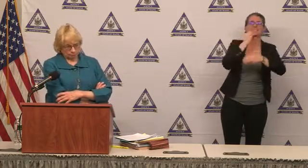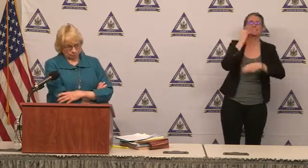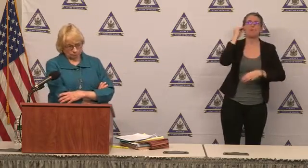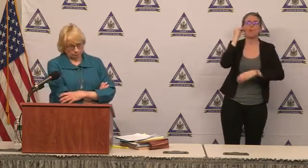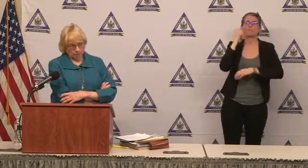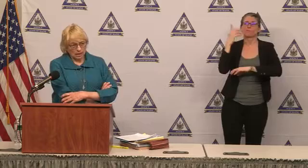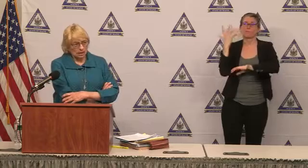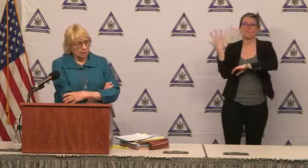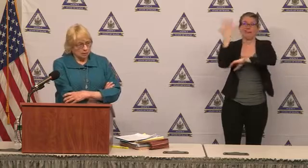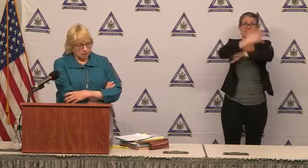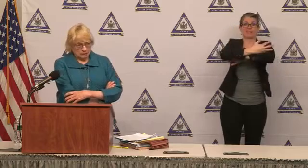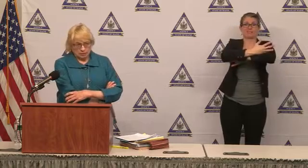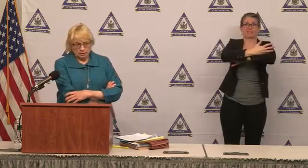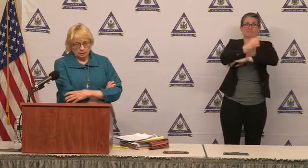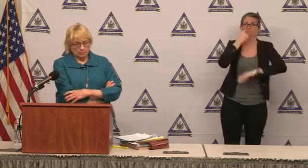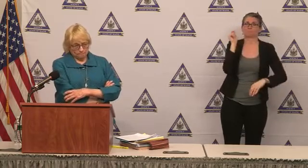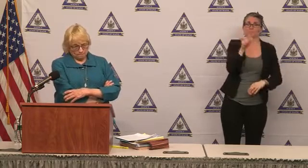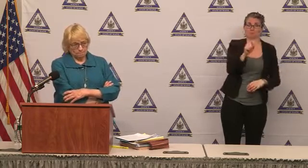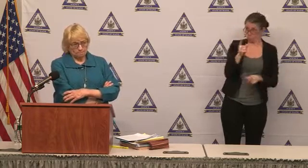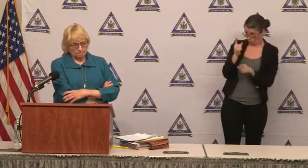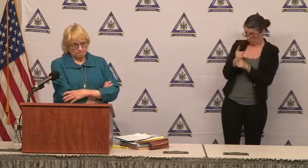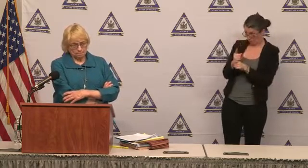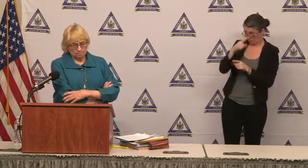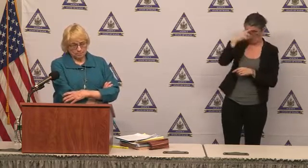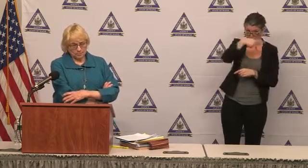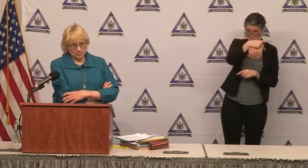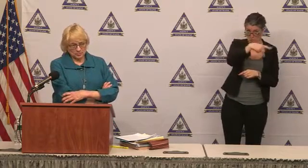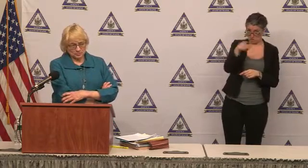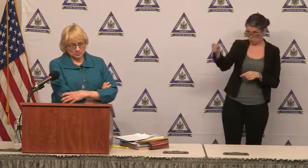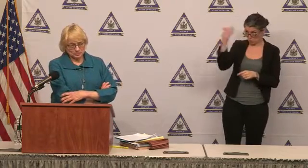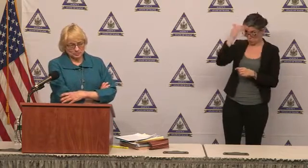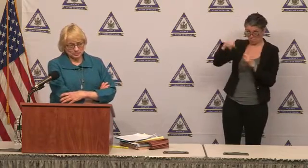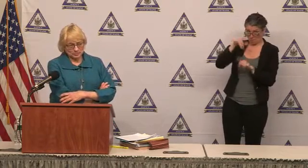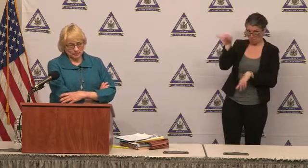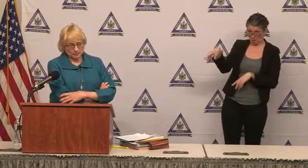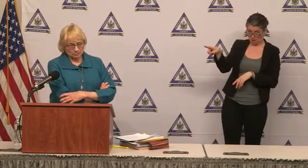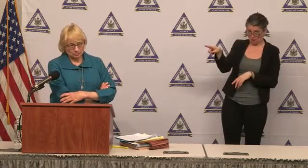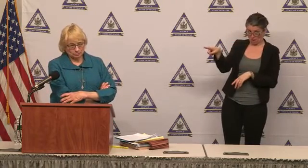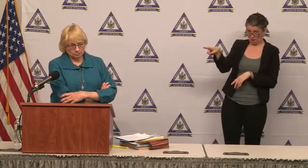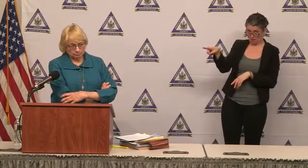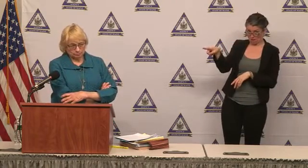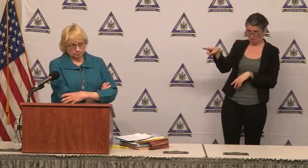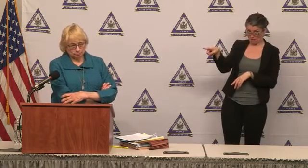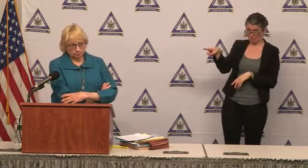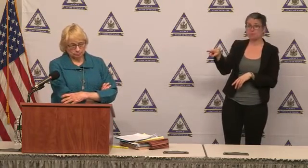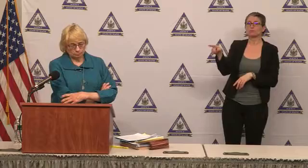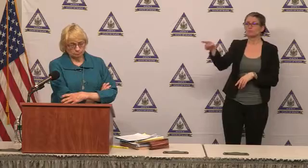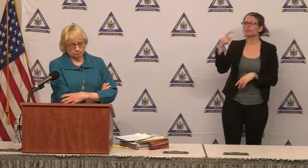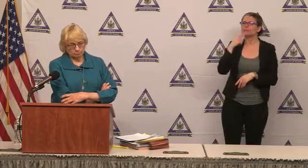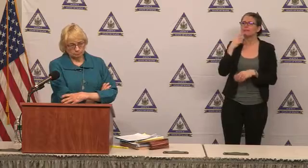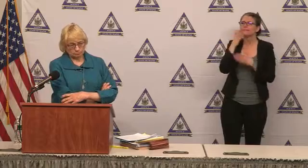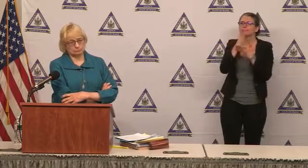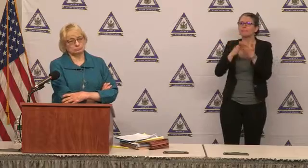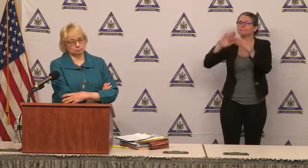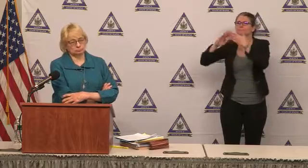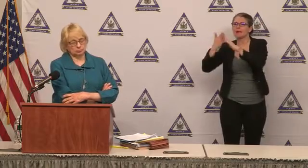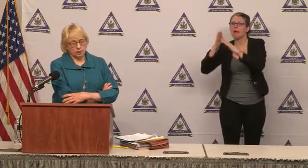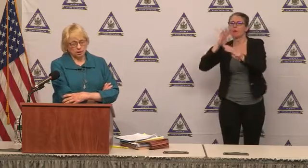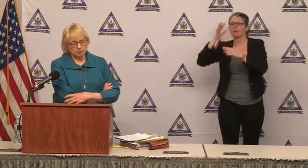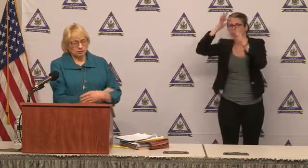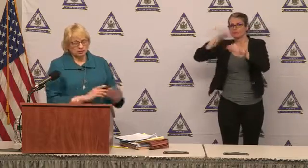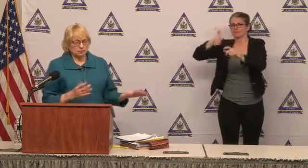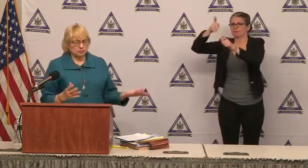I know that you're saying that I think you basically said that localities can make these decisions on their own, and you're okay with that.